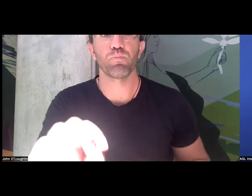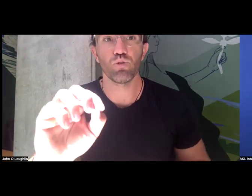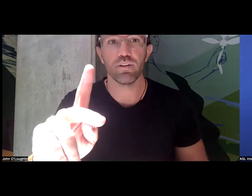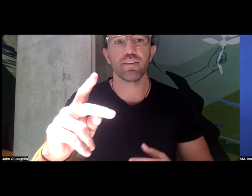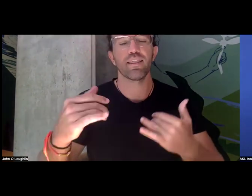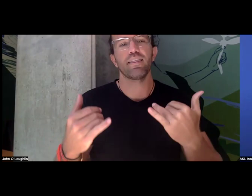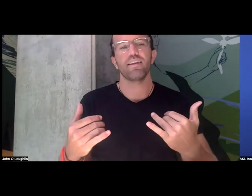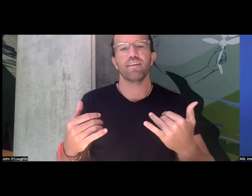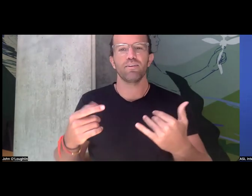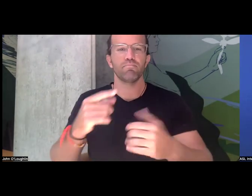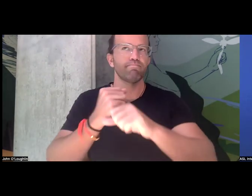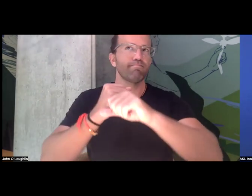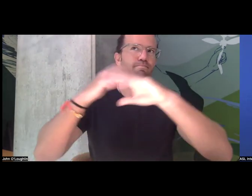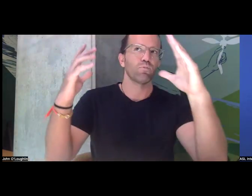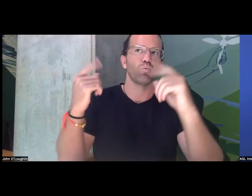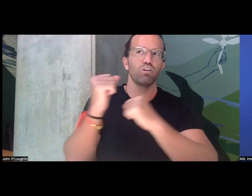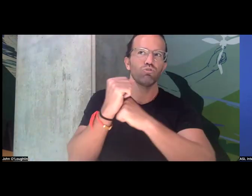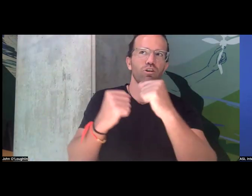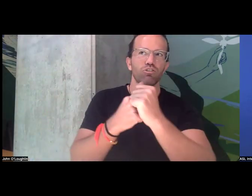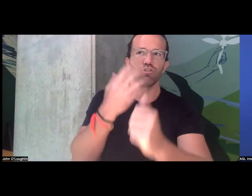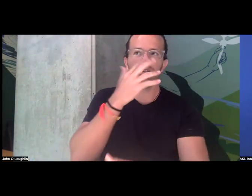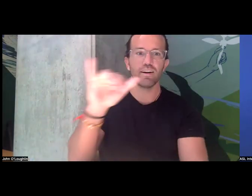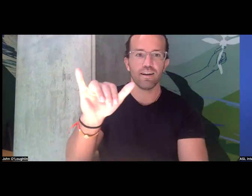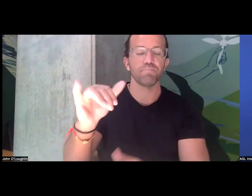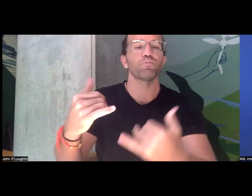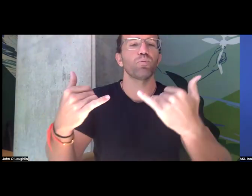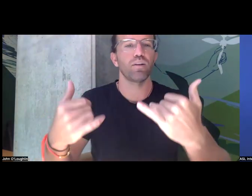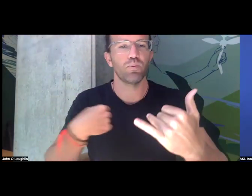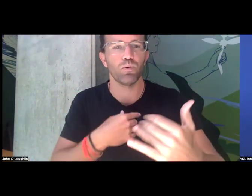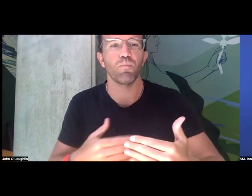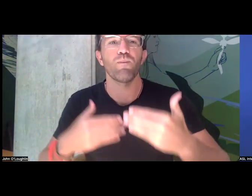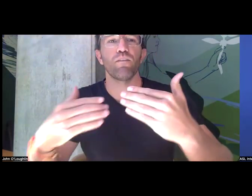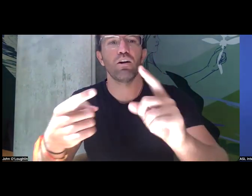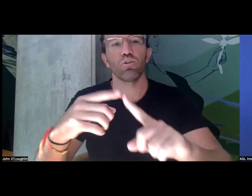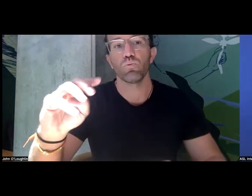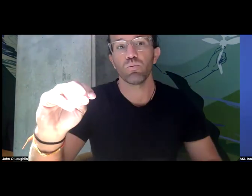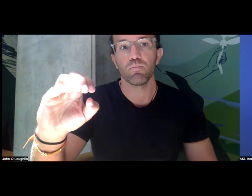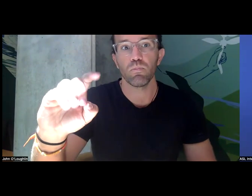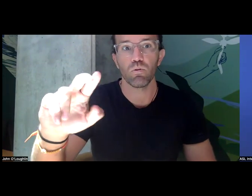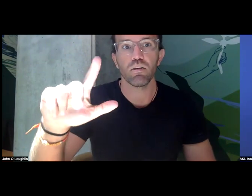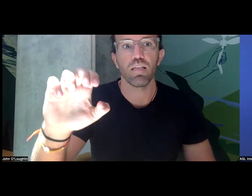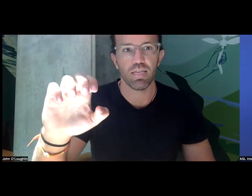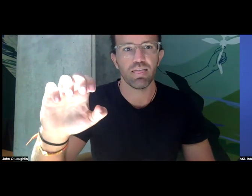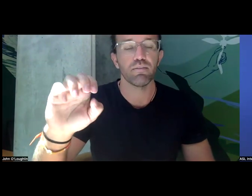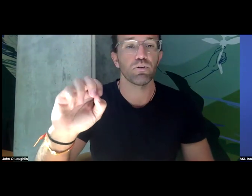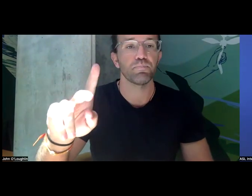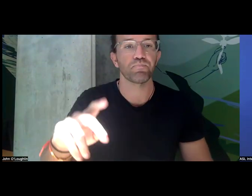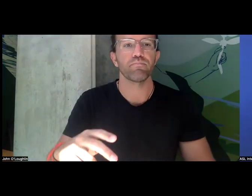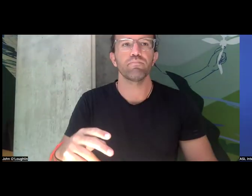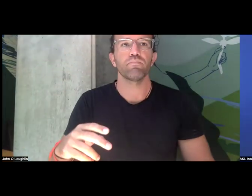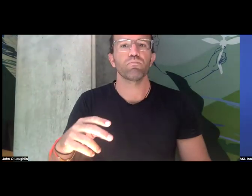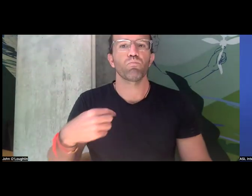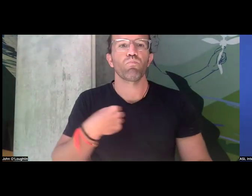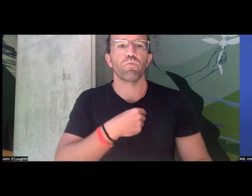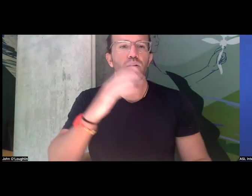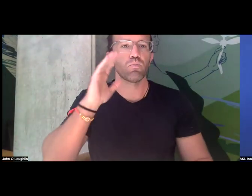semester. All right, and now if you're wondering what the structure will look like, we can move on